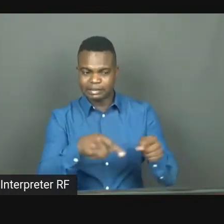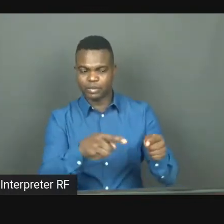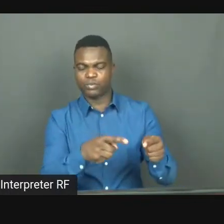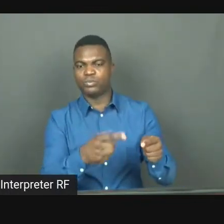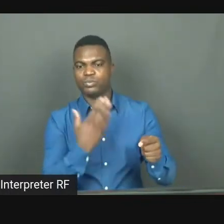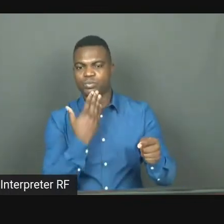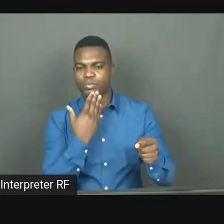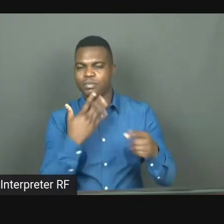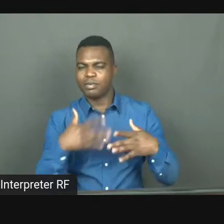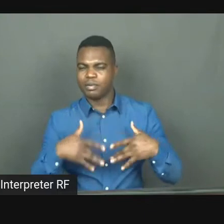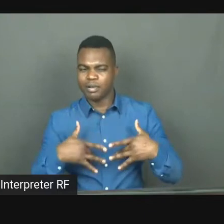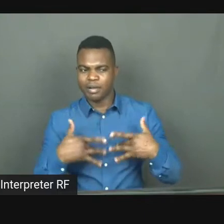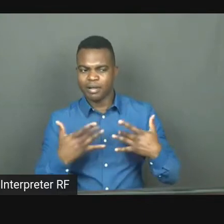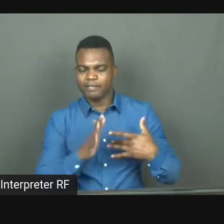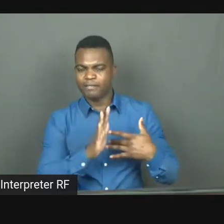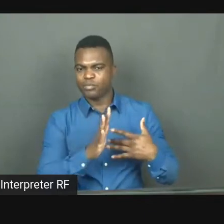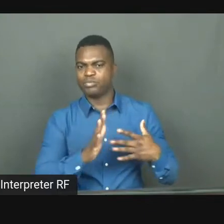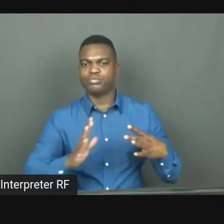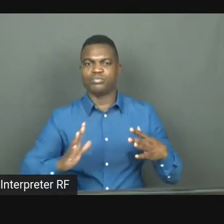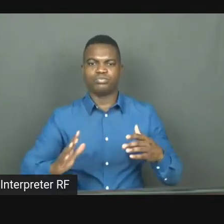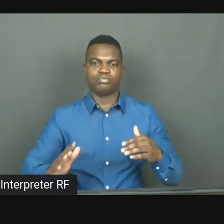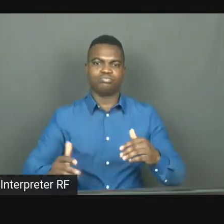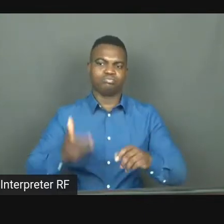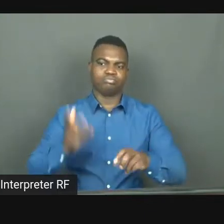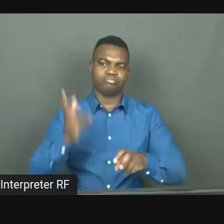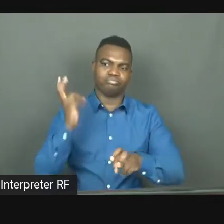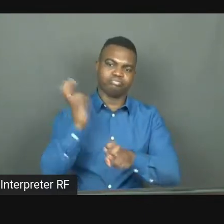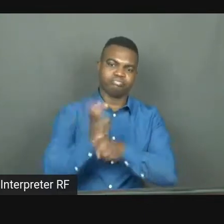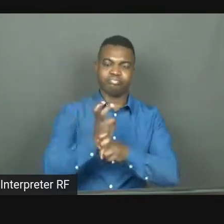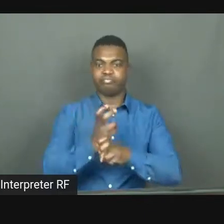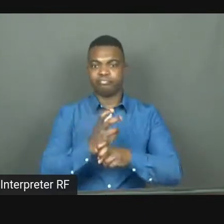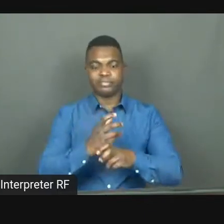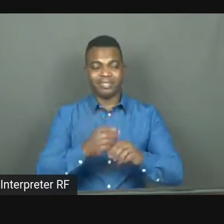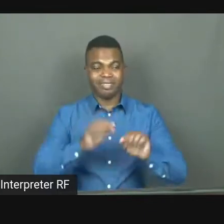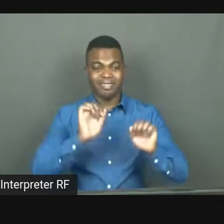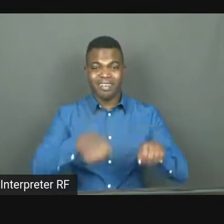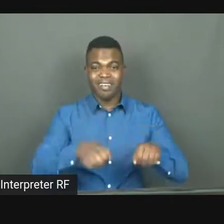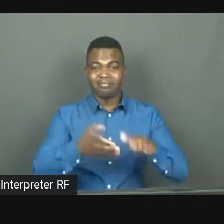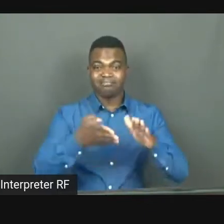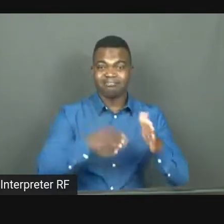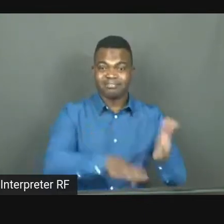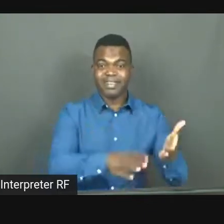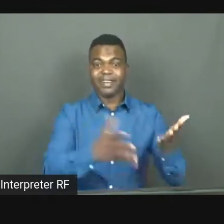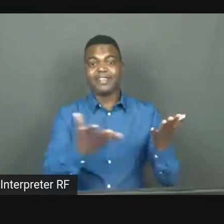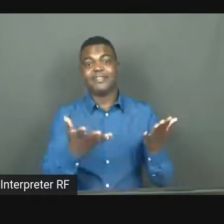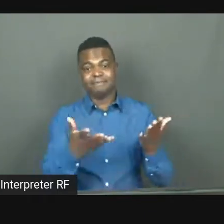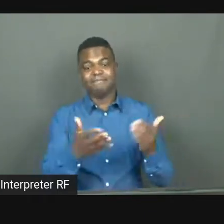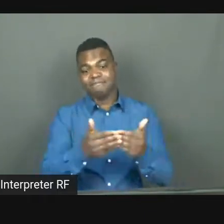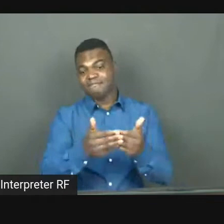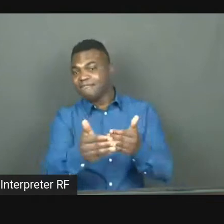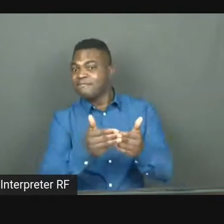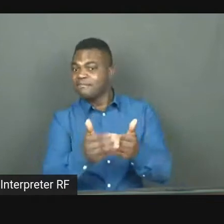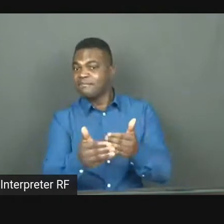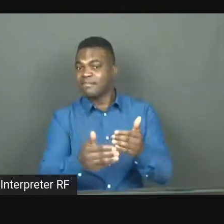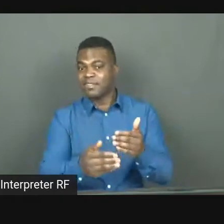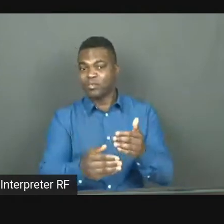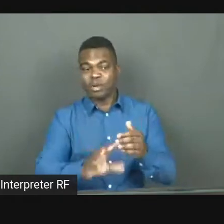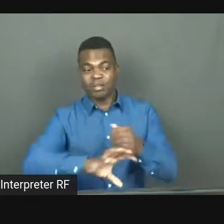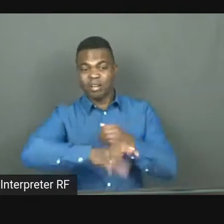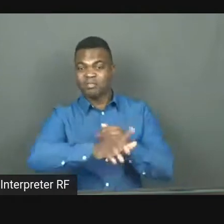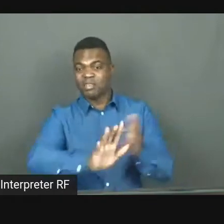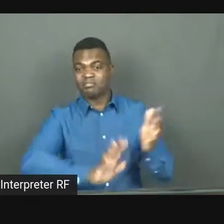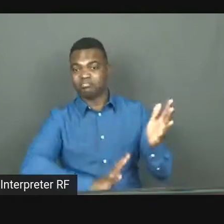era of a Taliban takeover in Afghanistan. They should be in charge. We should have two-way communications